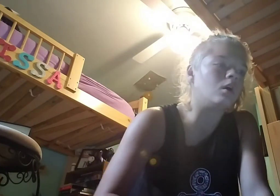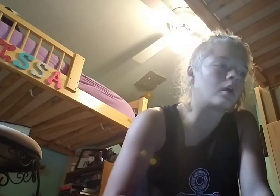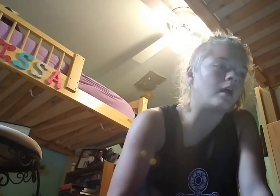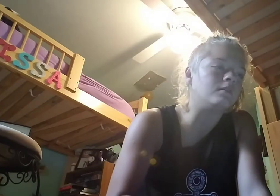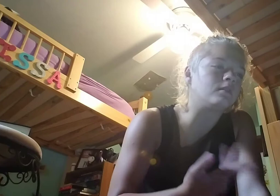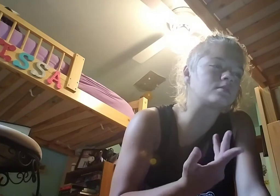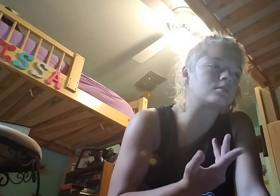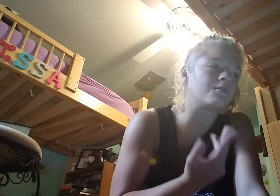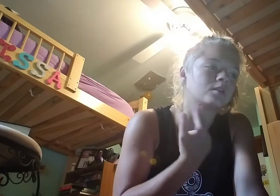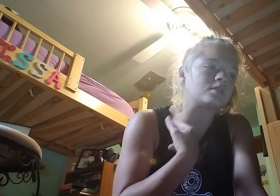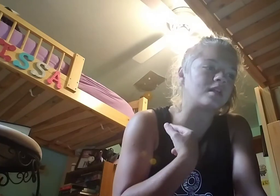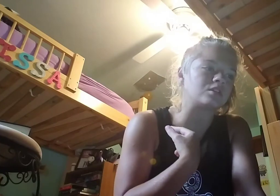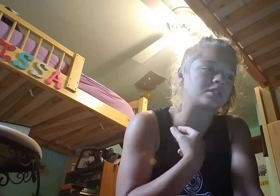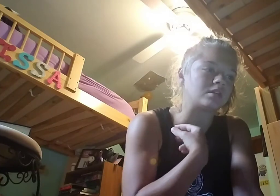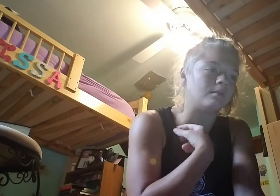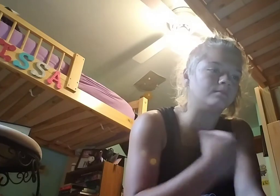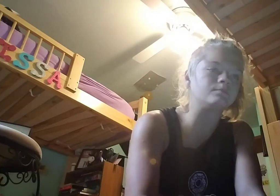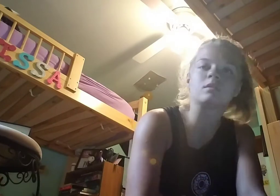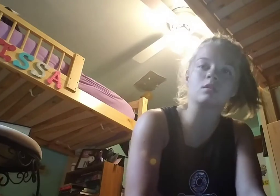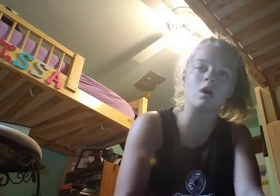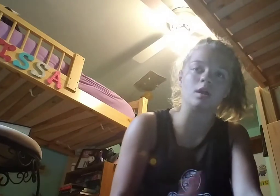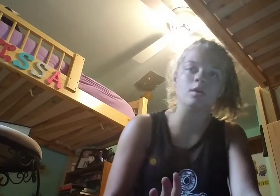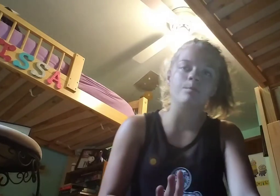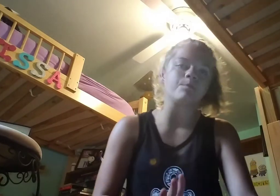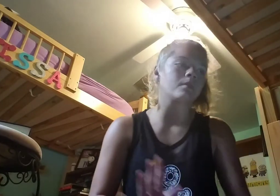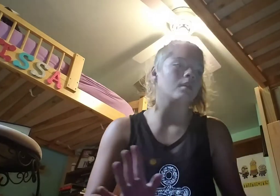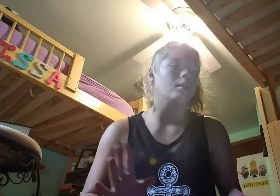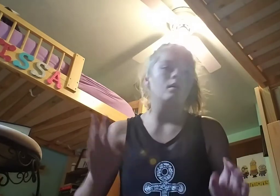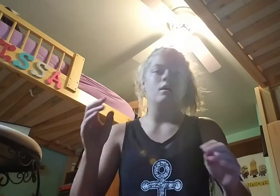Okay, and that's the verse that I just taught you.